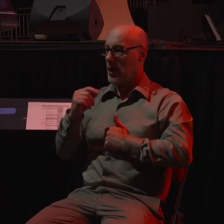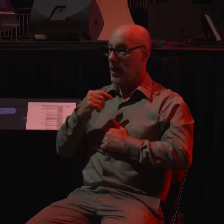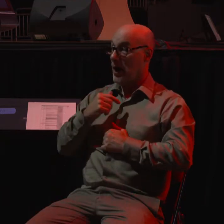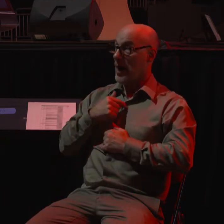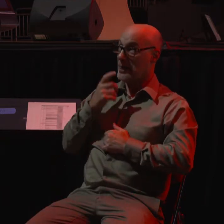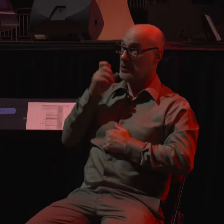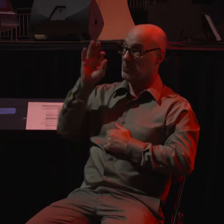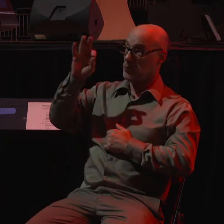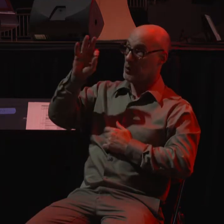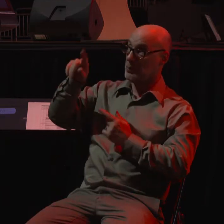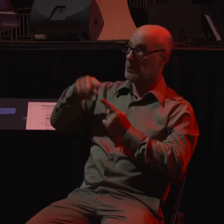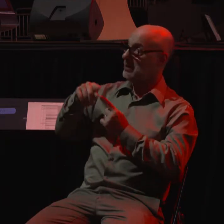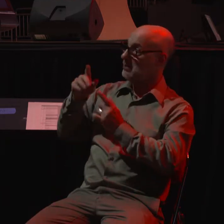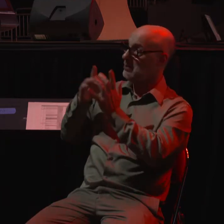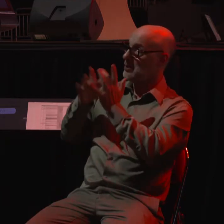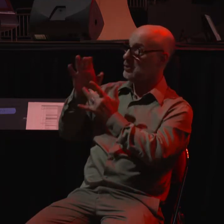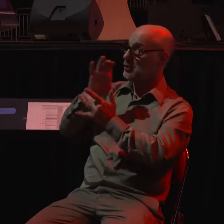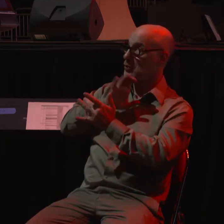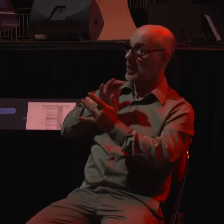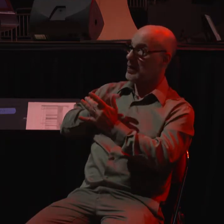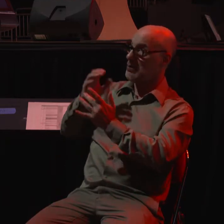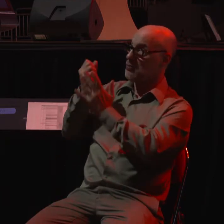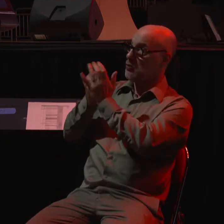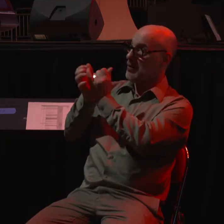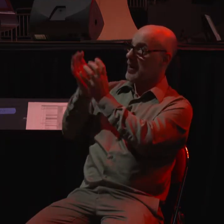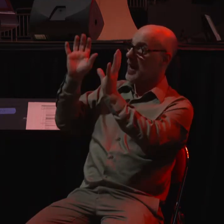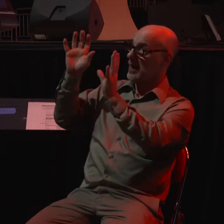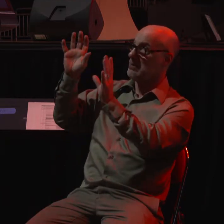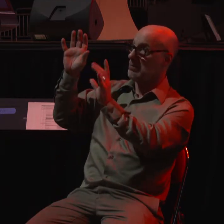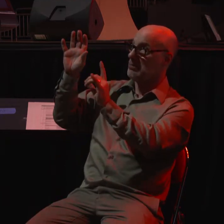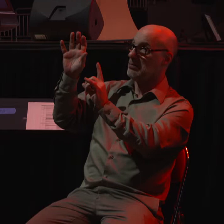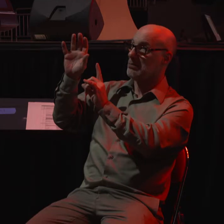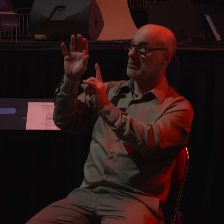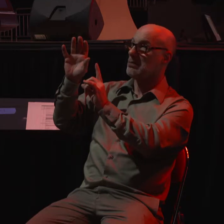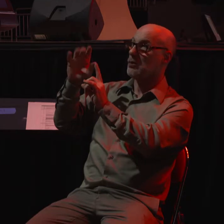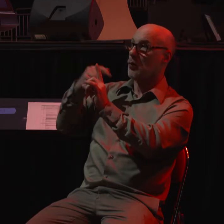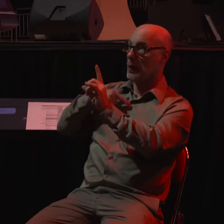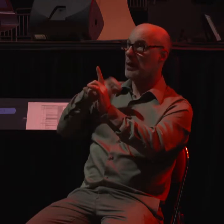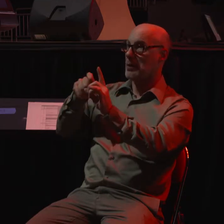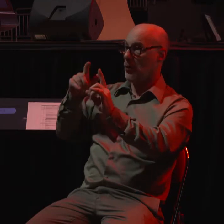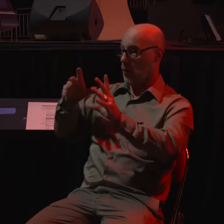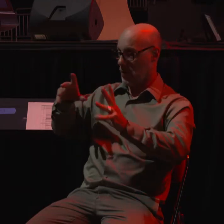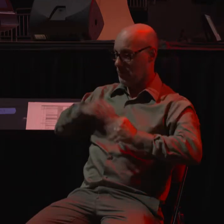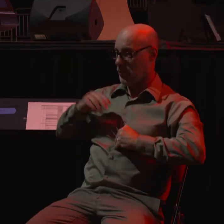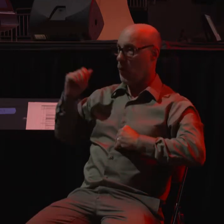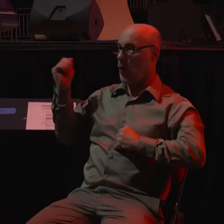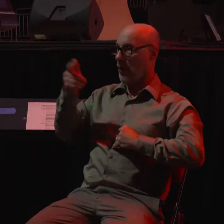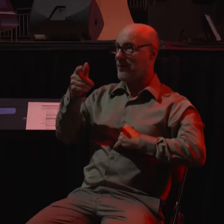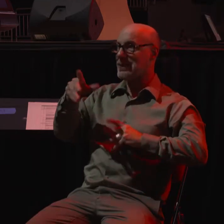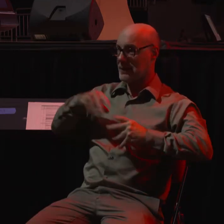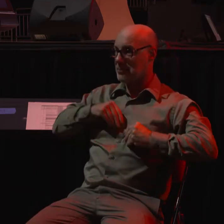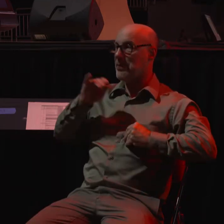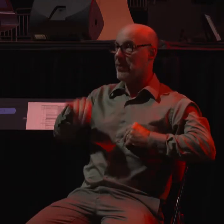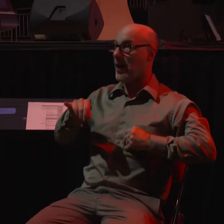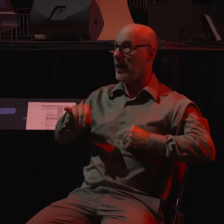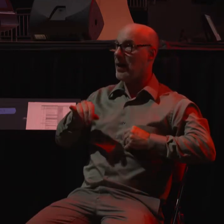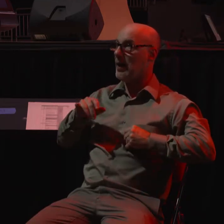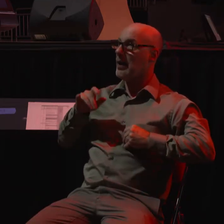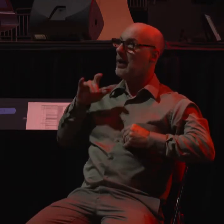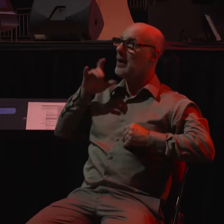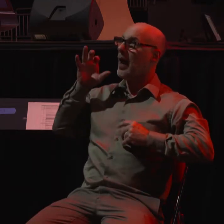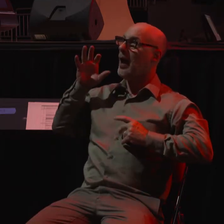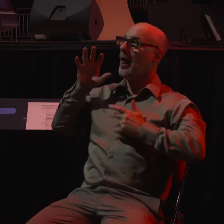crucified. And I don't think we must not negotiate that in any way or compromise